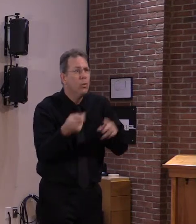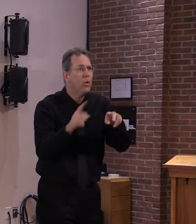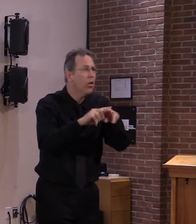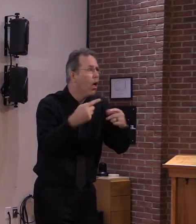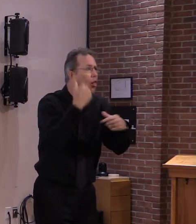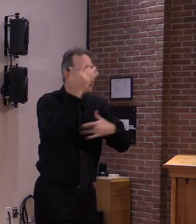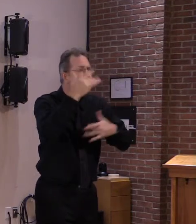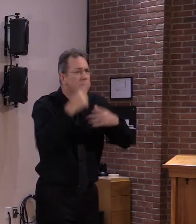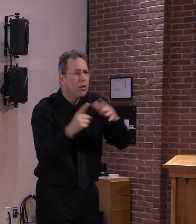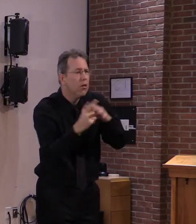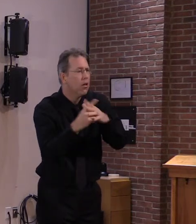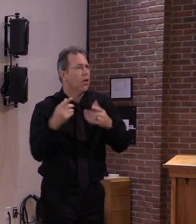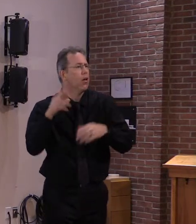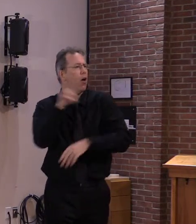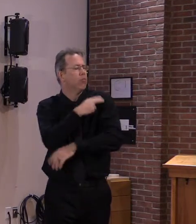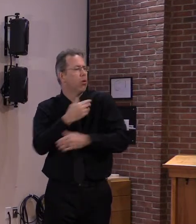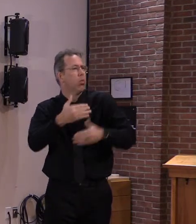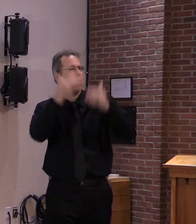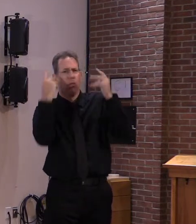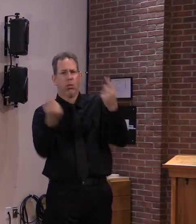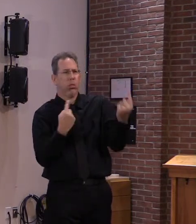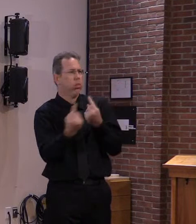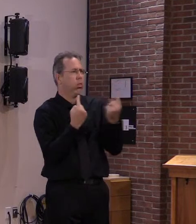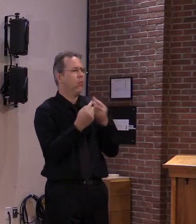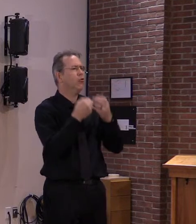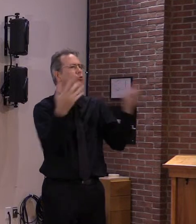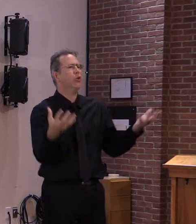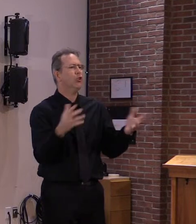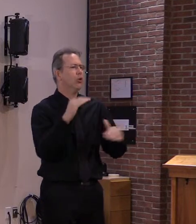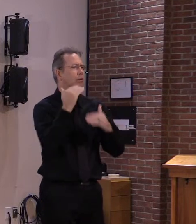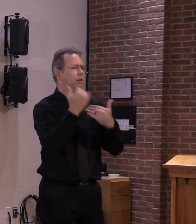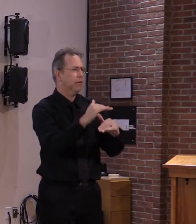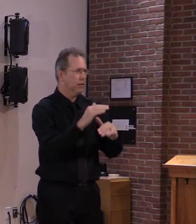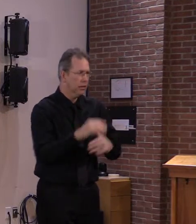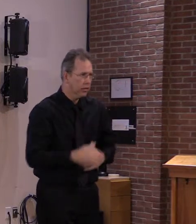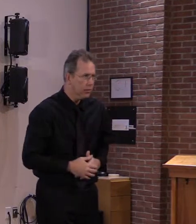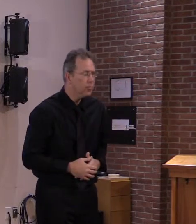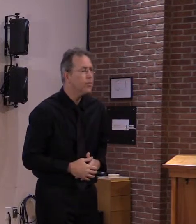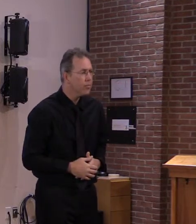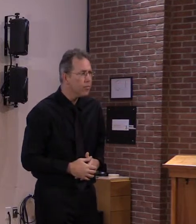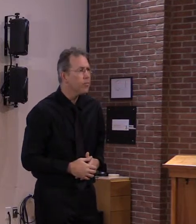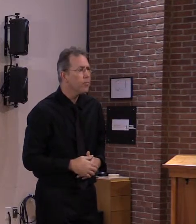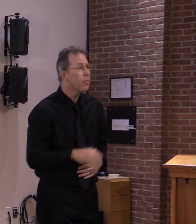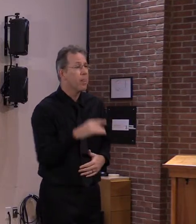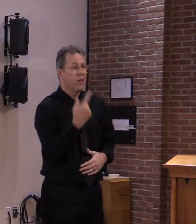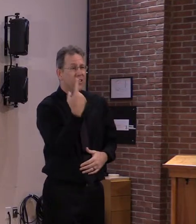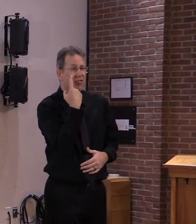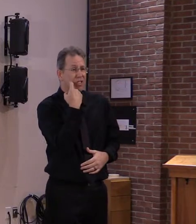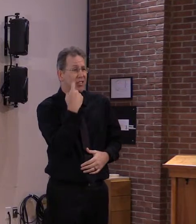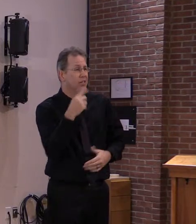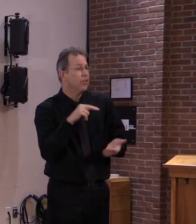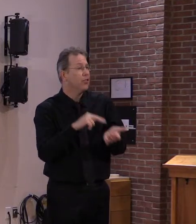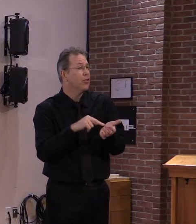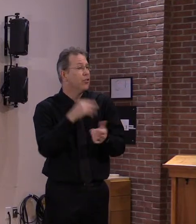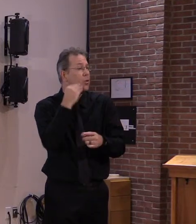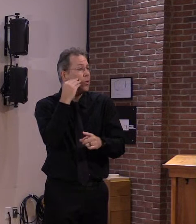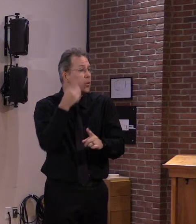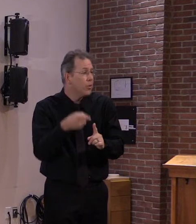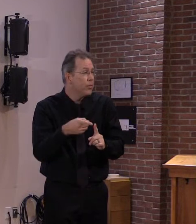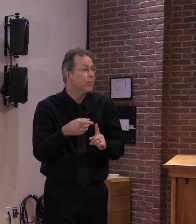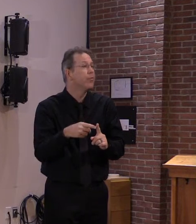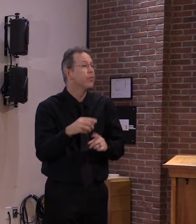comes out, we'll begin to make plans for putting more effort on addressing the educational impact of this emergency on our students. A